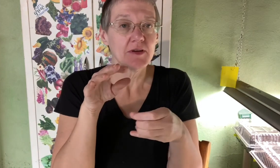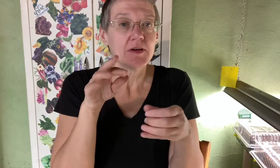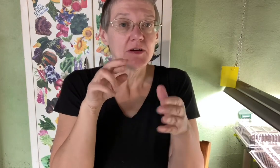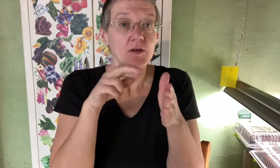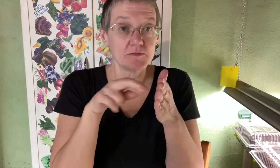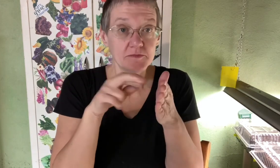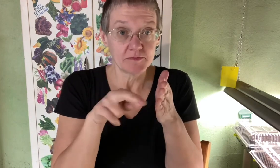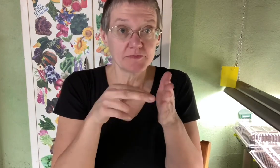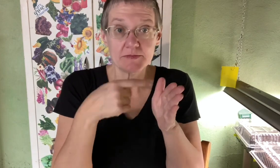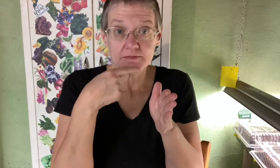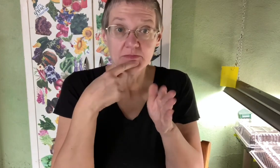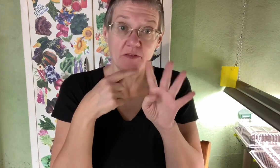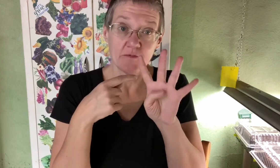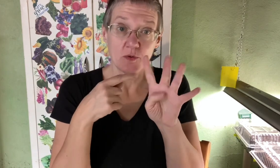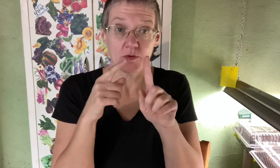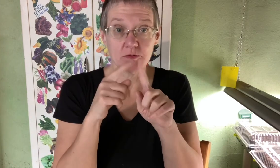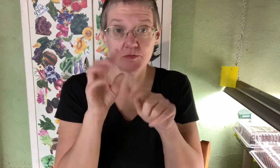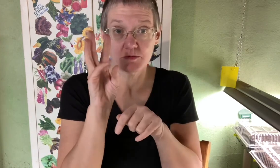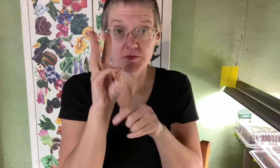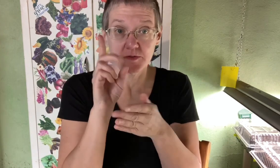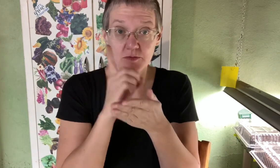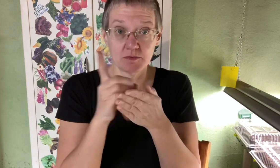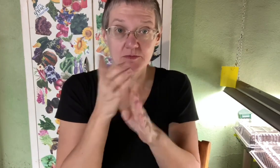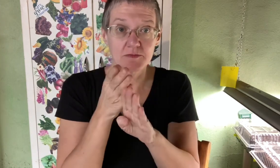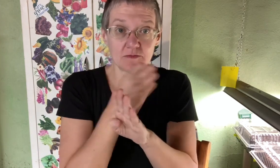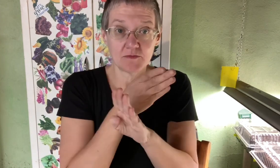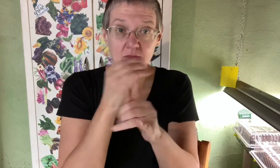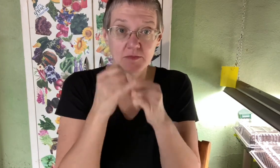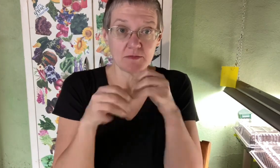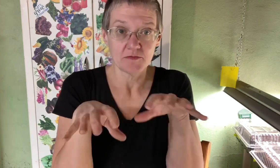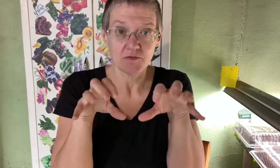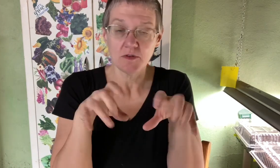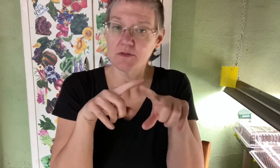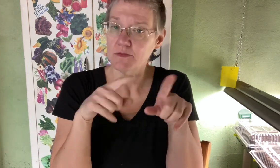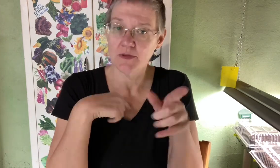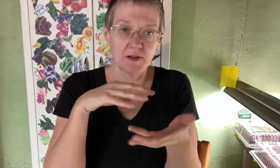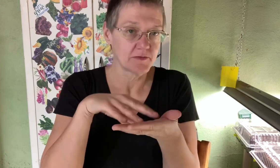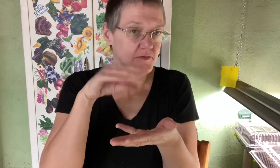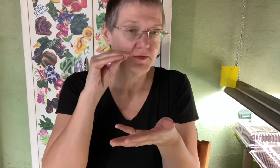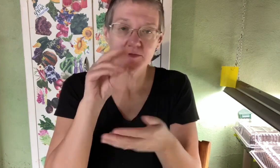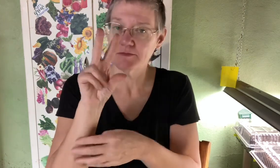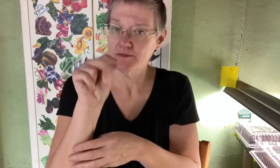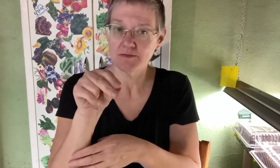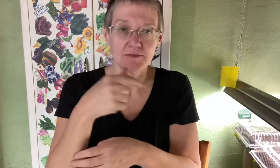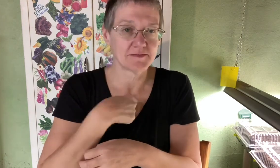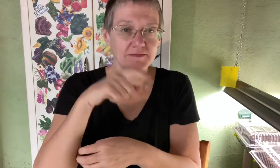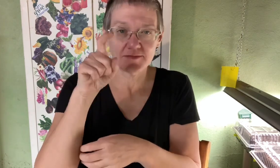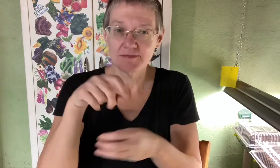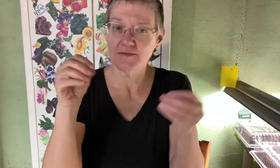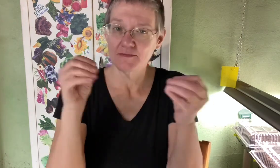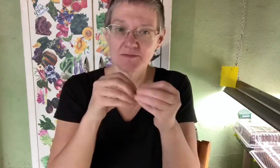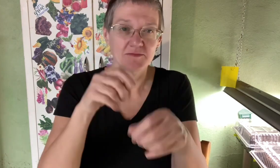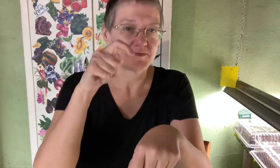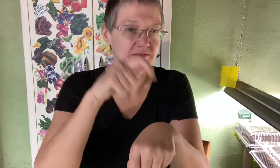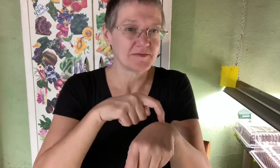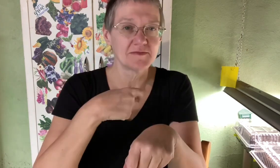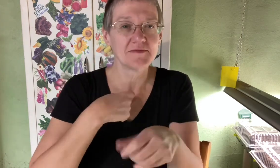indoors. Now, if you research, it's going to tell you to start at 4 to 6 weeks before your last freeze. But